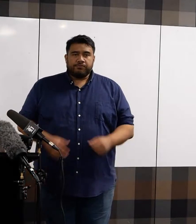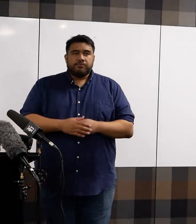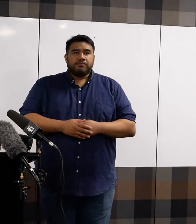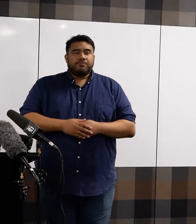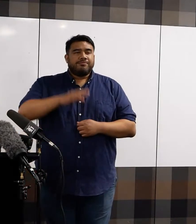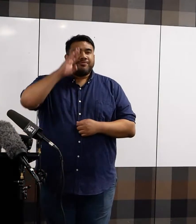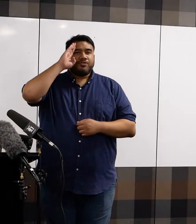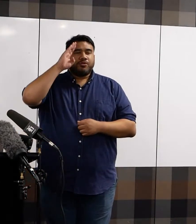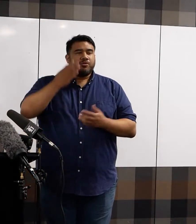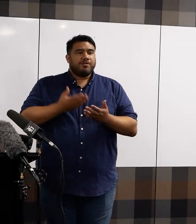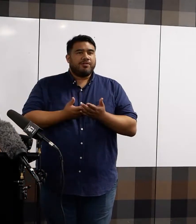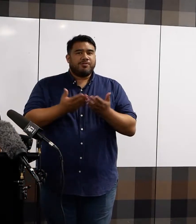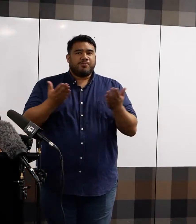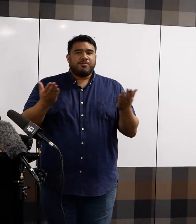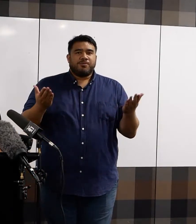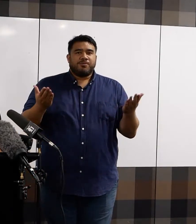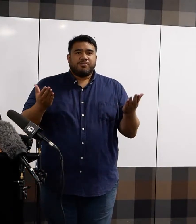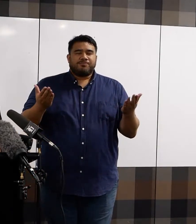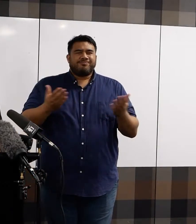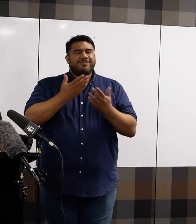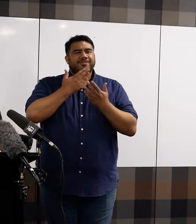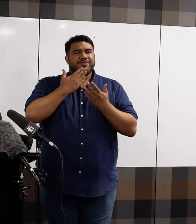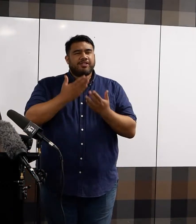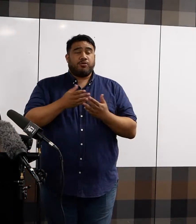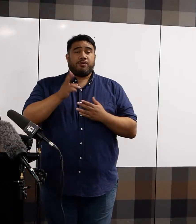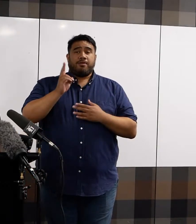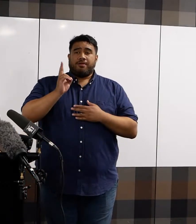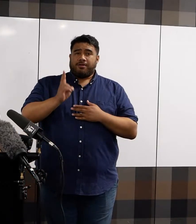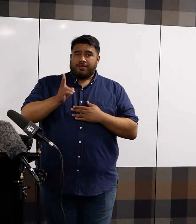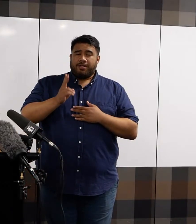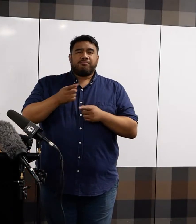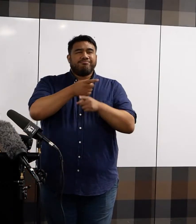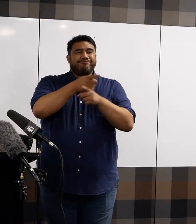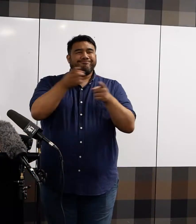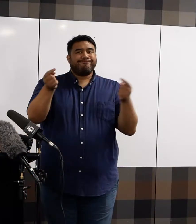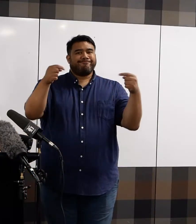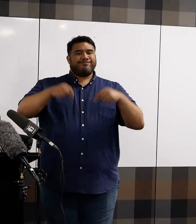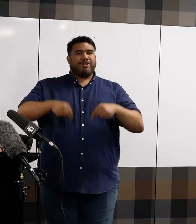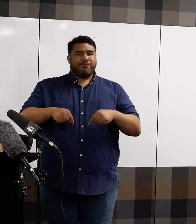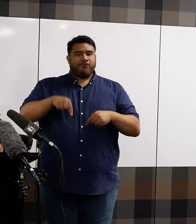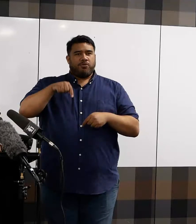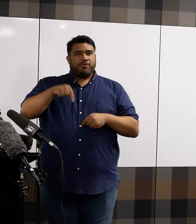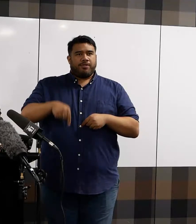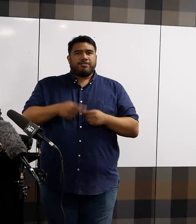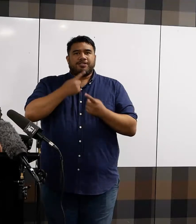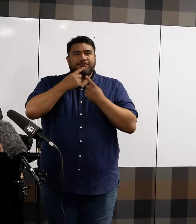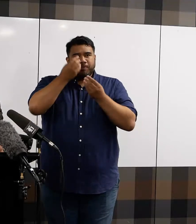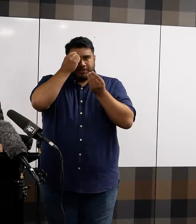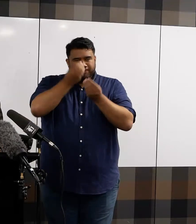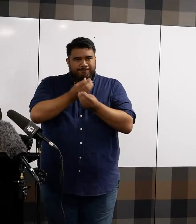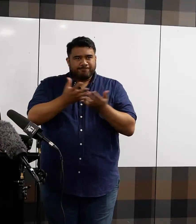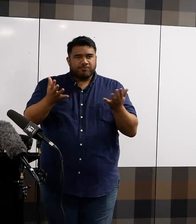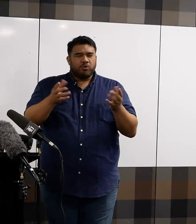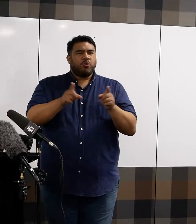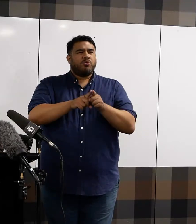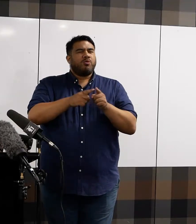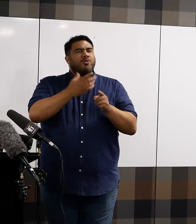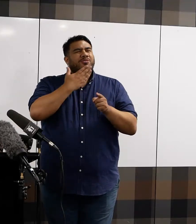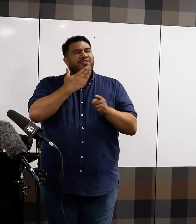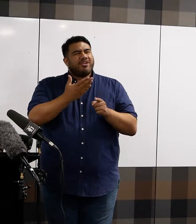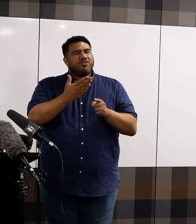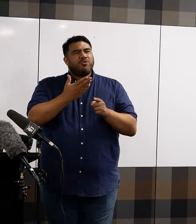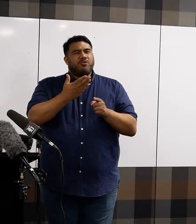Kia ora koutou katoa. Thank you very much again for coming to the media briefing and for your flexibility around the